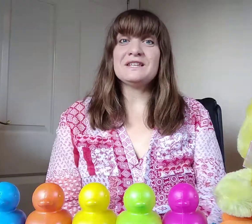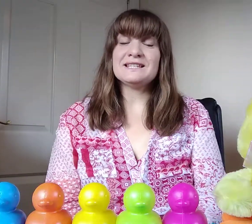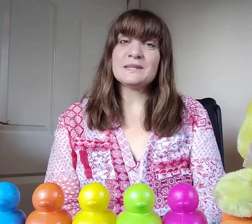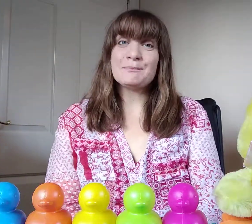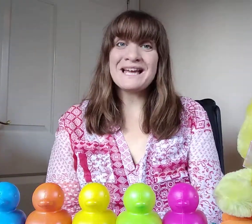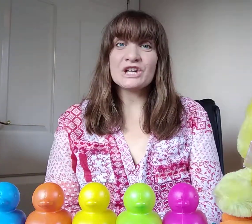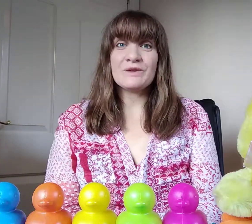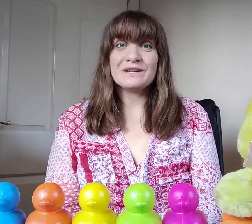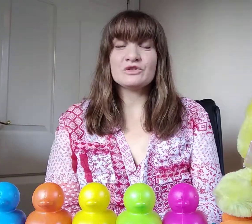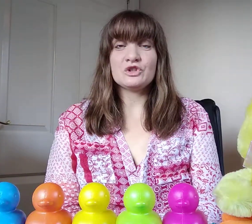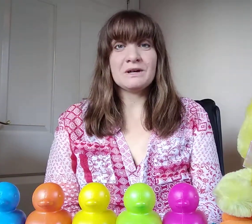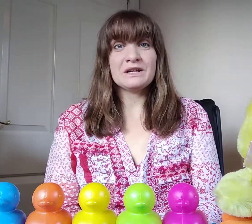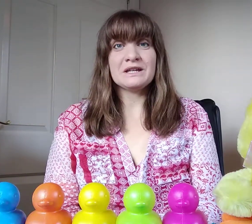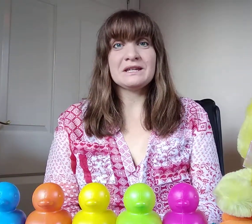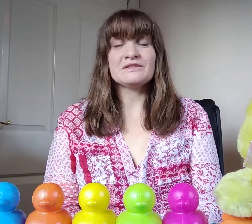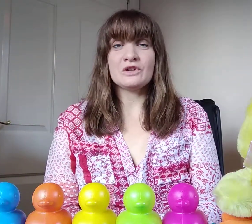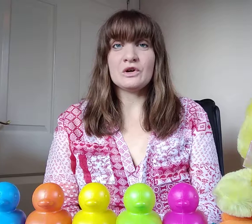is the background to my song,